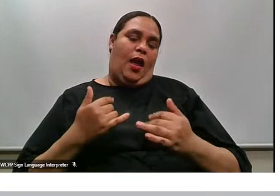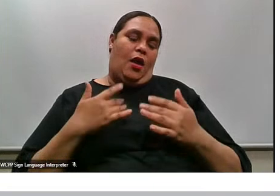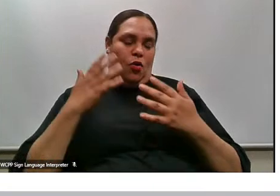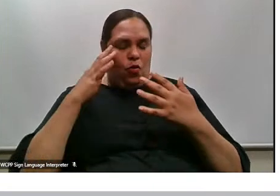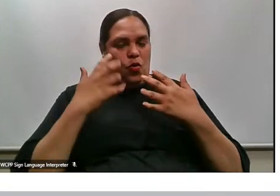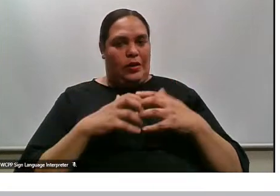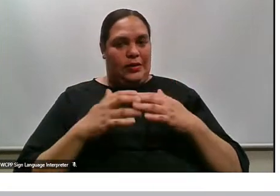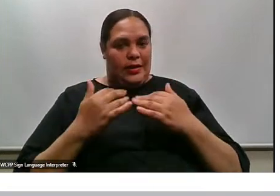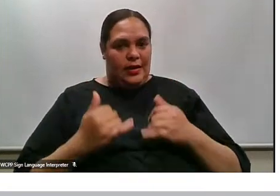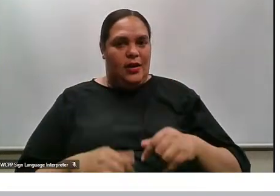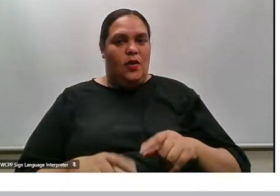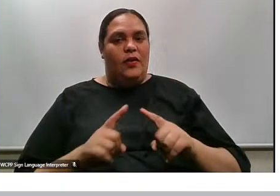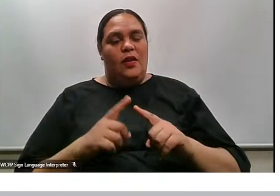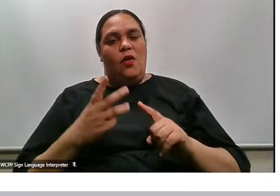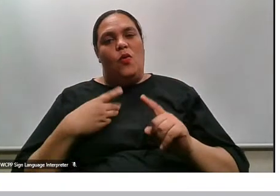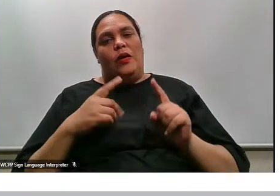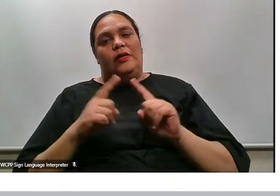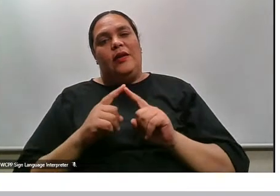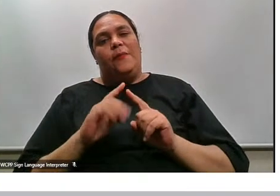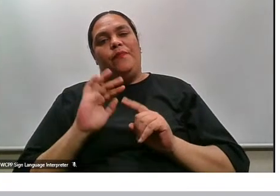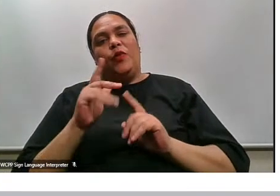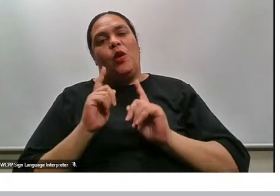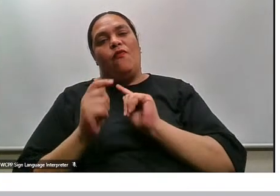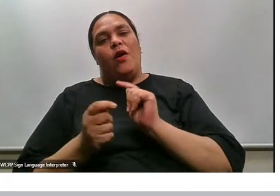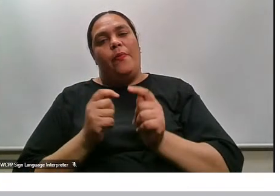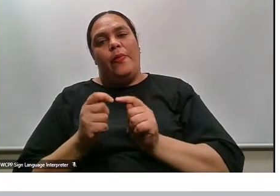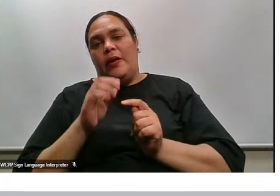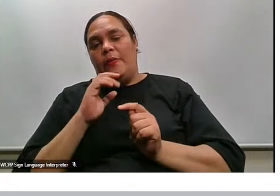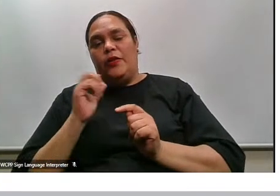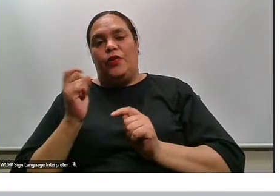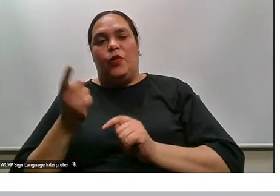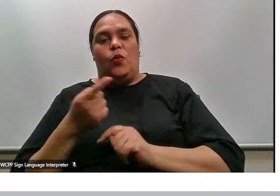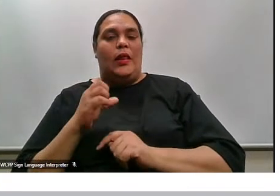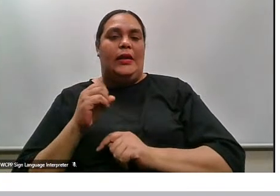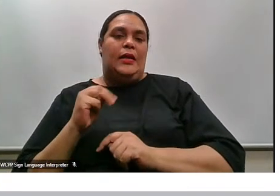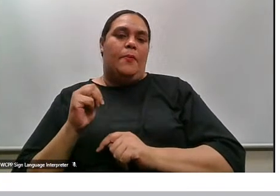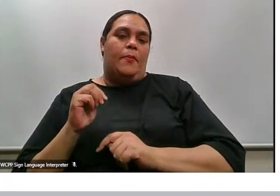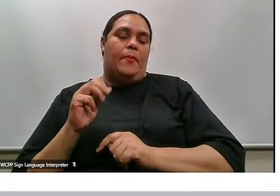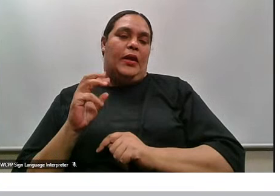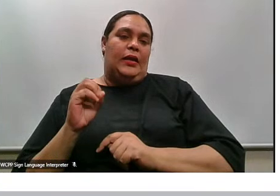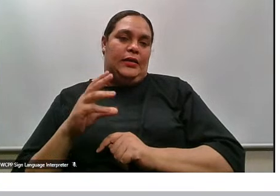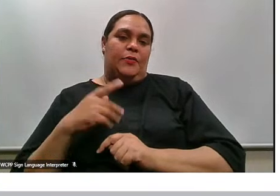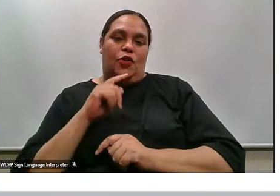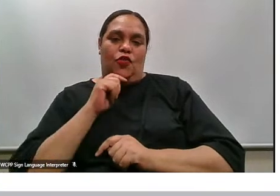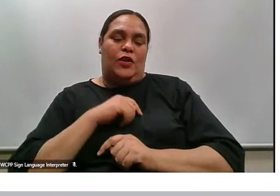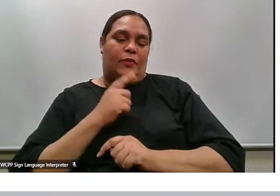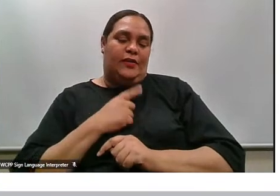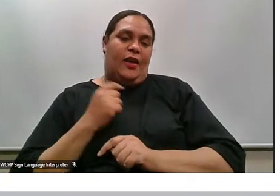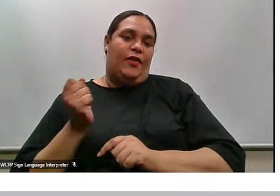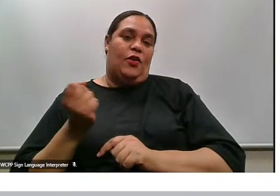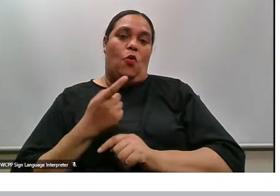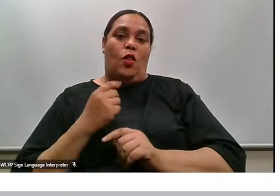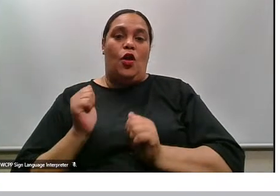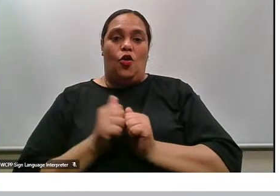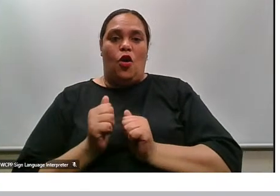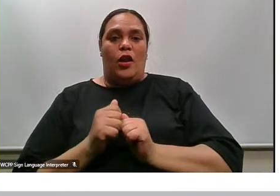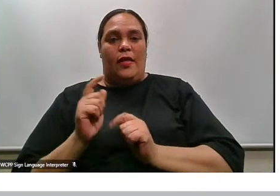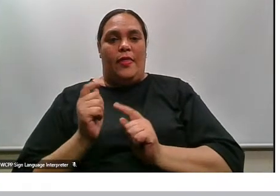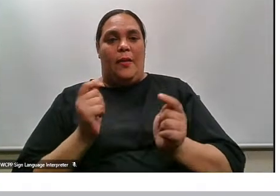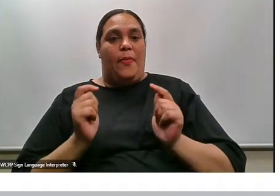now. And then there was also overpayments made to all the SMS, and I trust myself and all the colleagues have paid